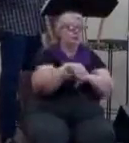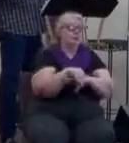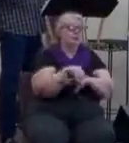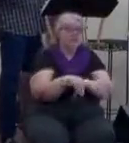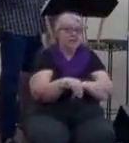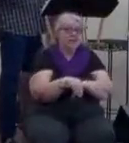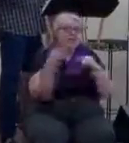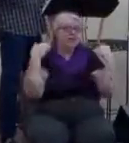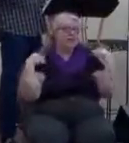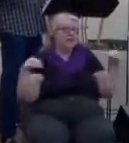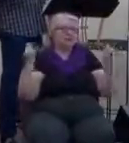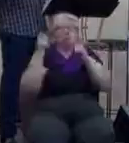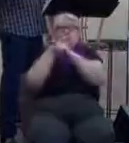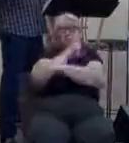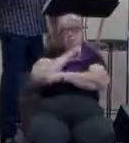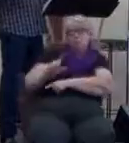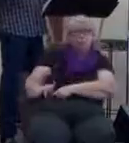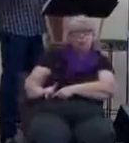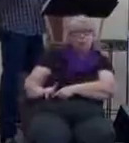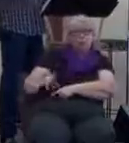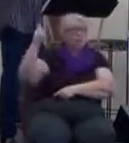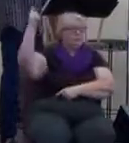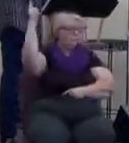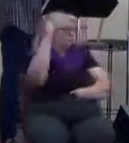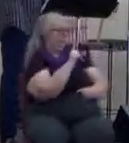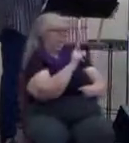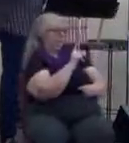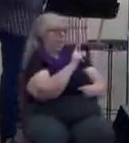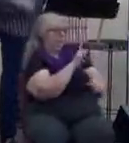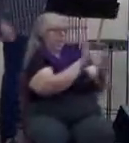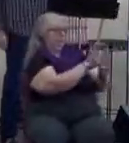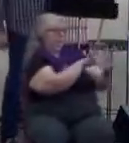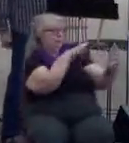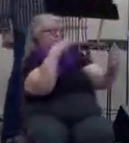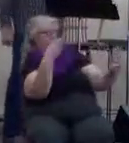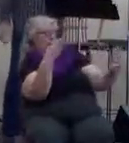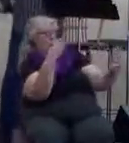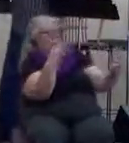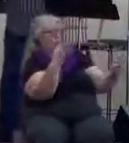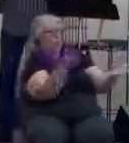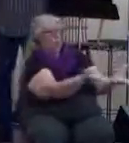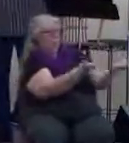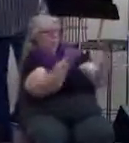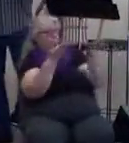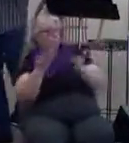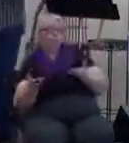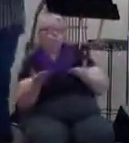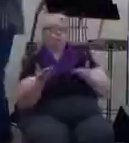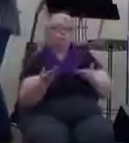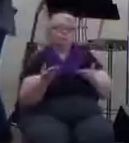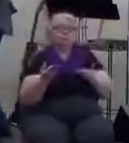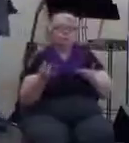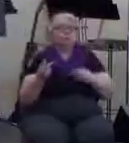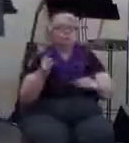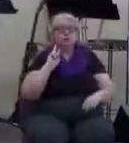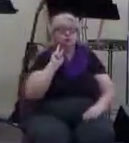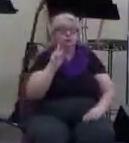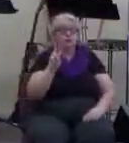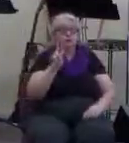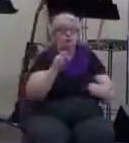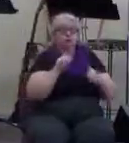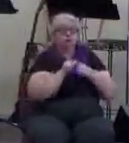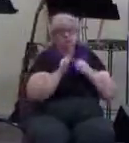Lord opened the doors of the jail and brought them out. I want you guys and gals to get deep in